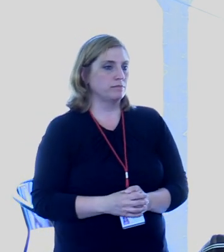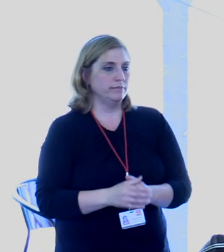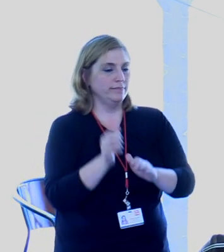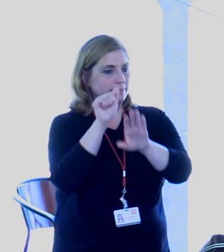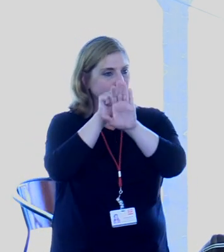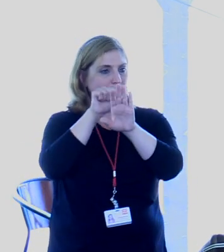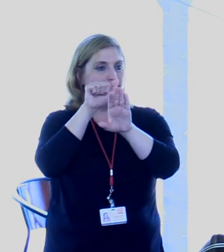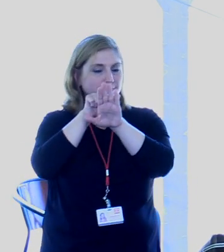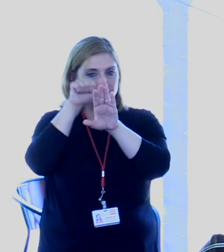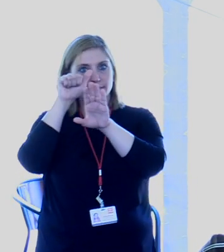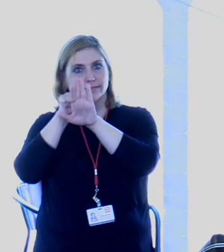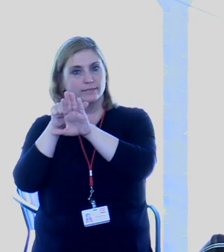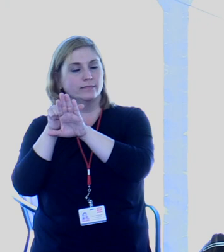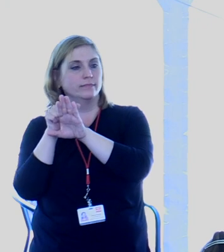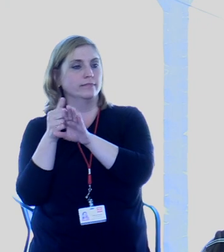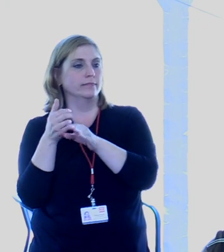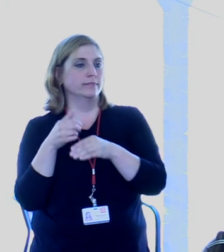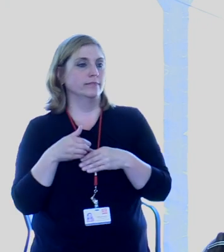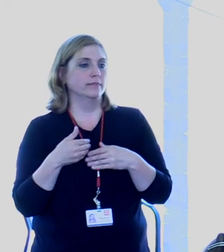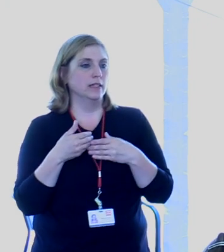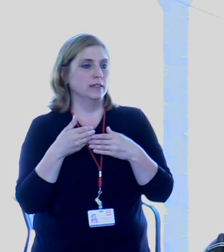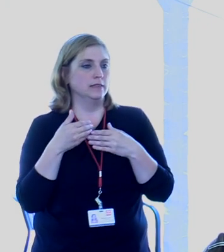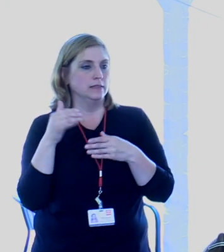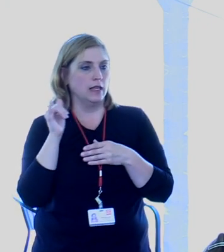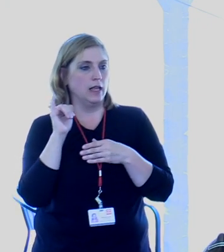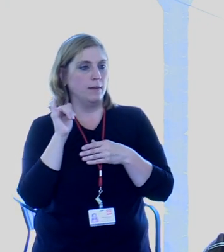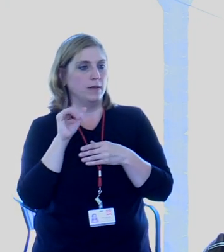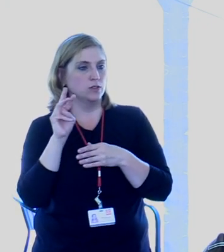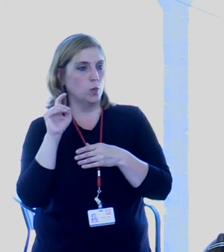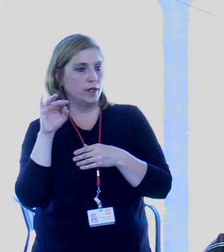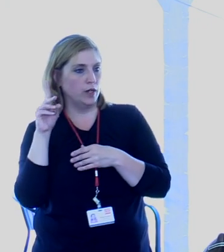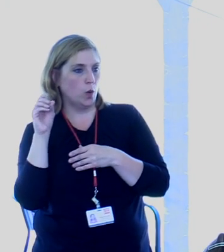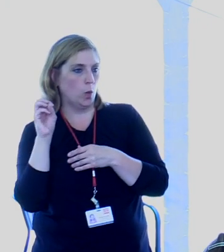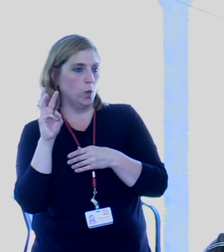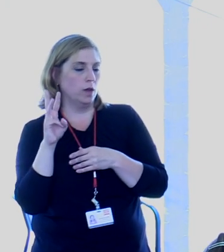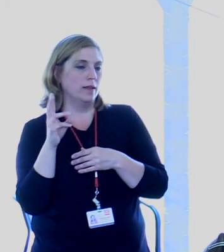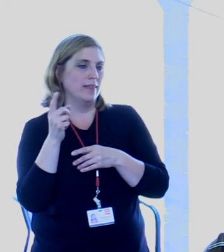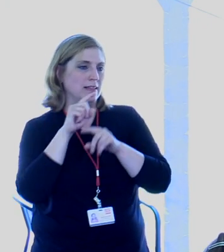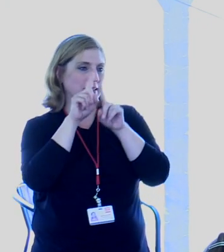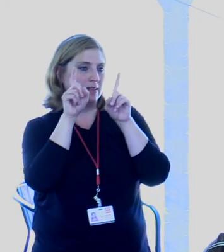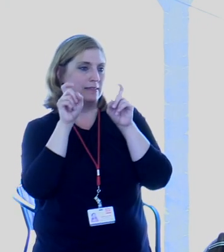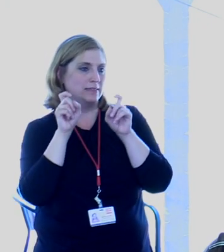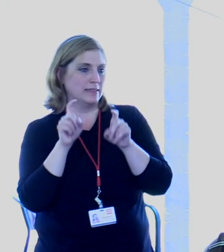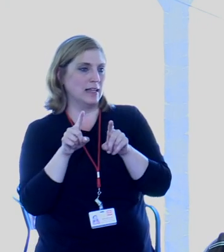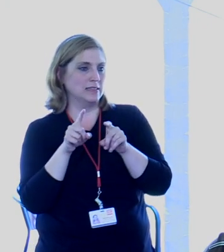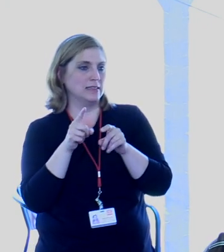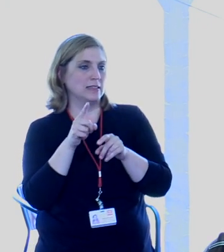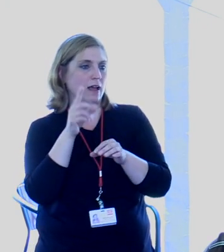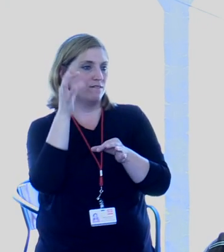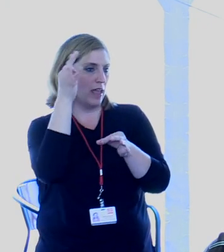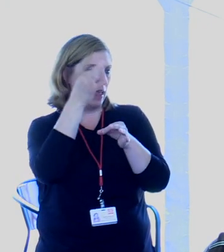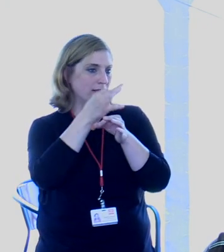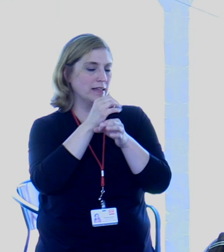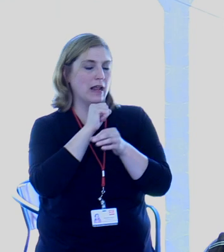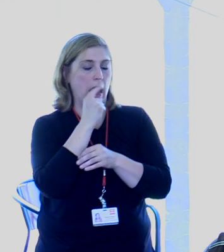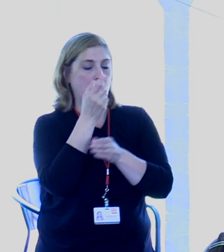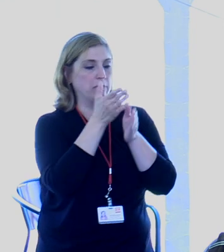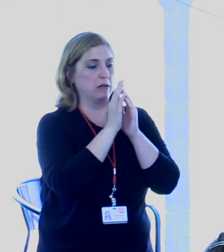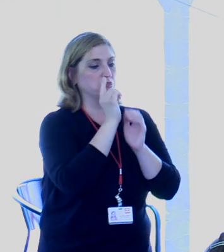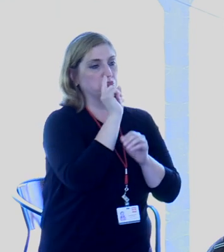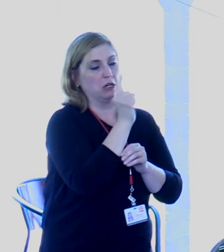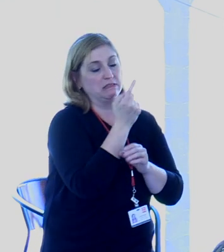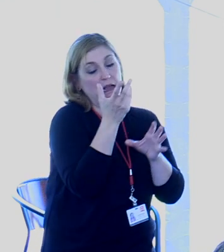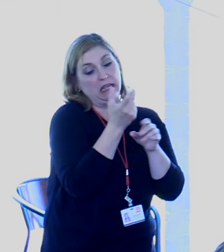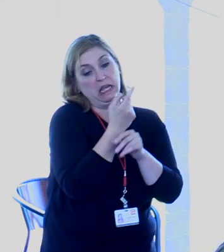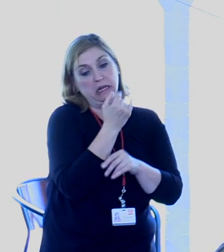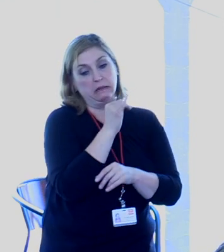Knock and knock and knock, like the persistent widow. So this is the test of faith. Not that I asked once and I was so certain that I'd